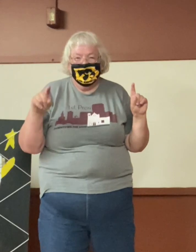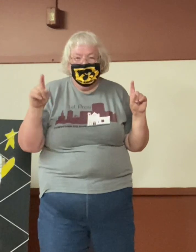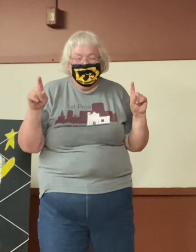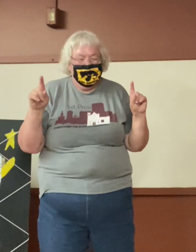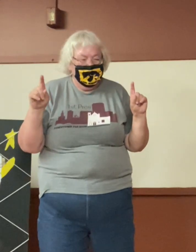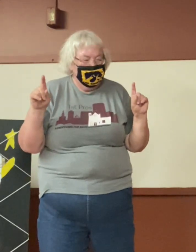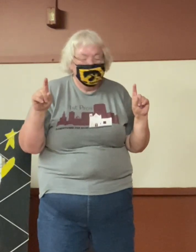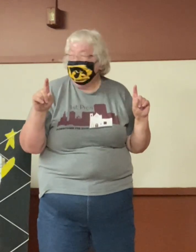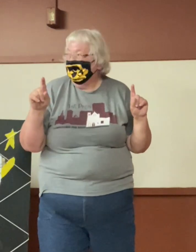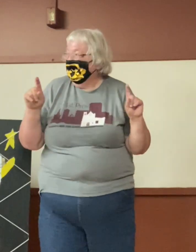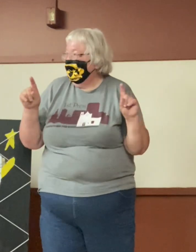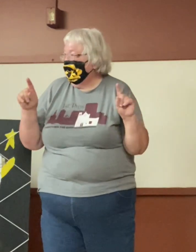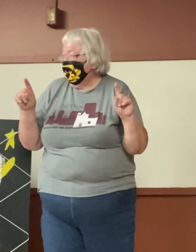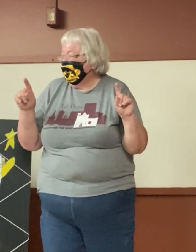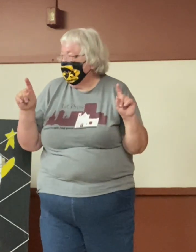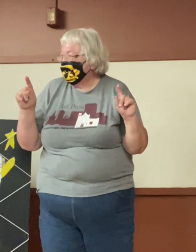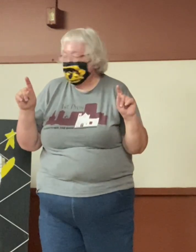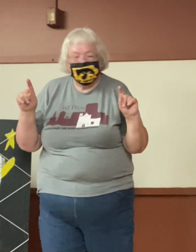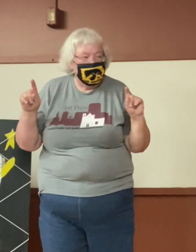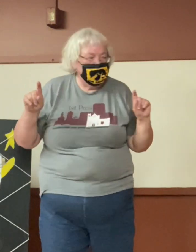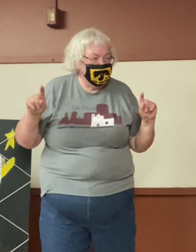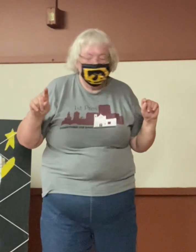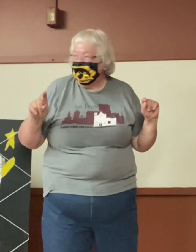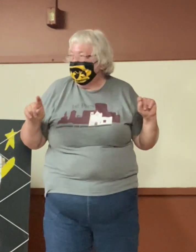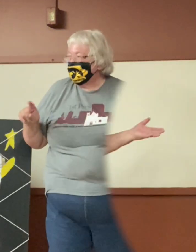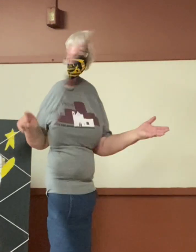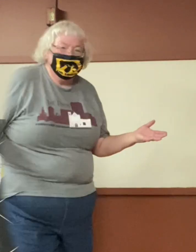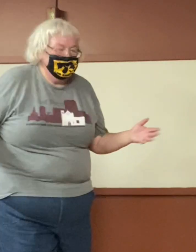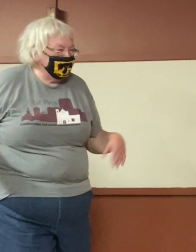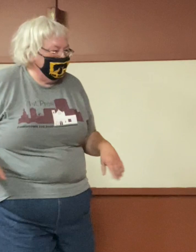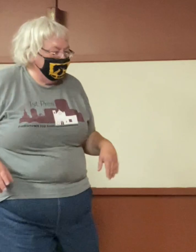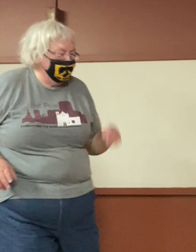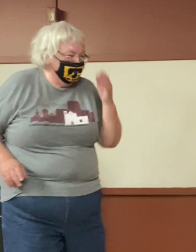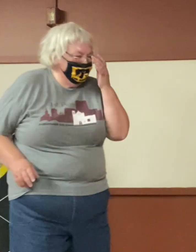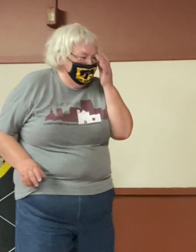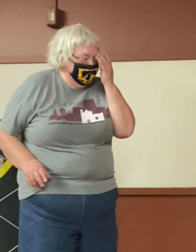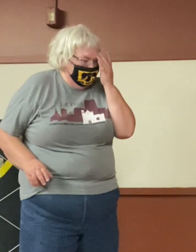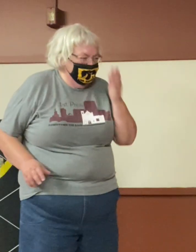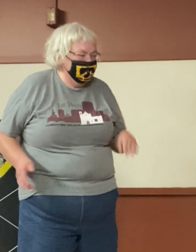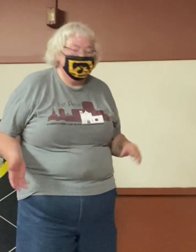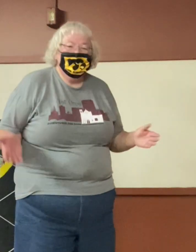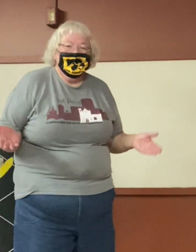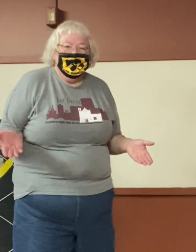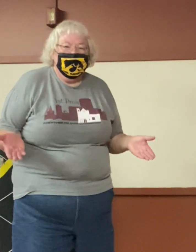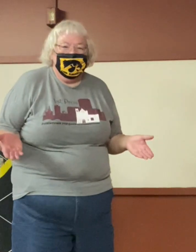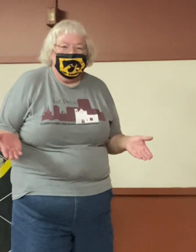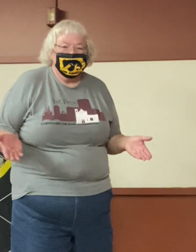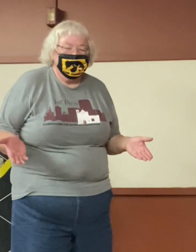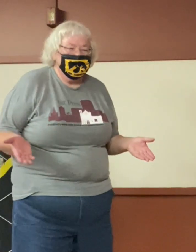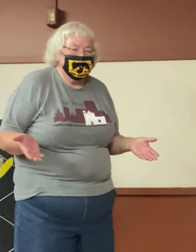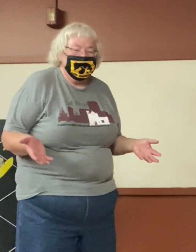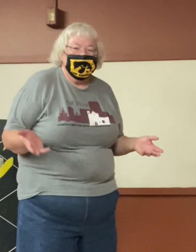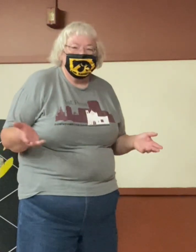shine. You know, all I forgot to look, do we have any birthdays? There we go, so, happy birthday. Okay.